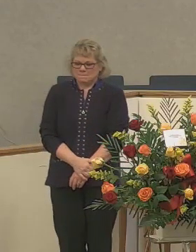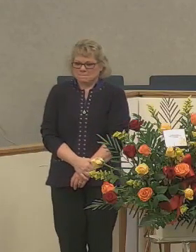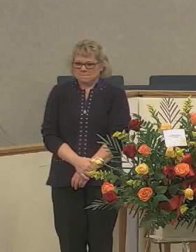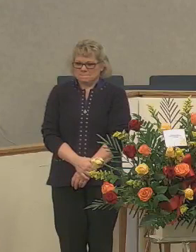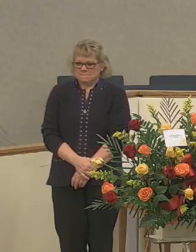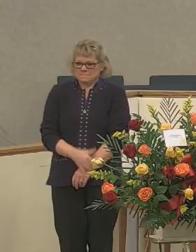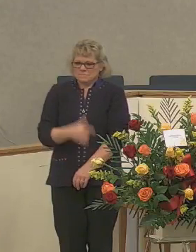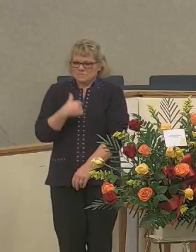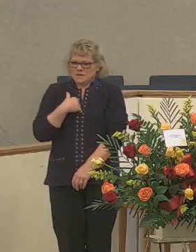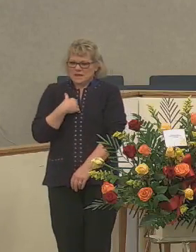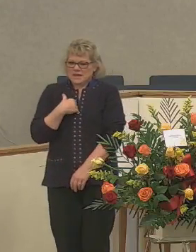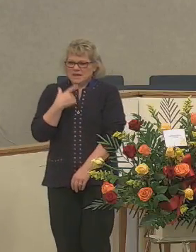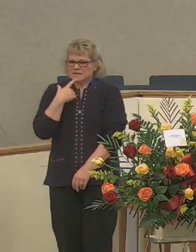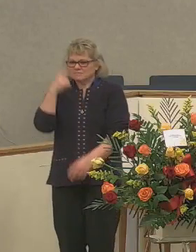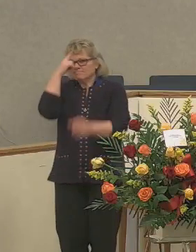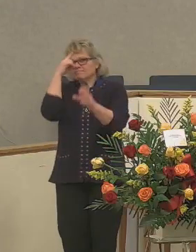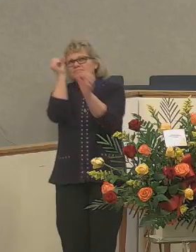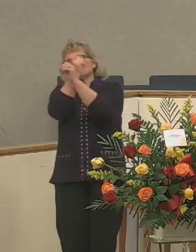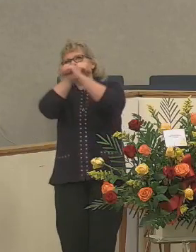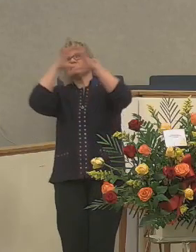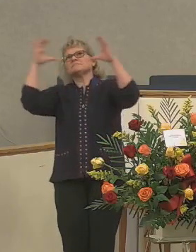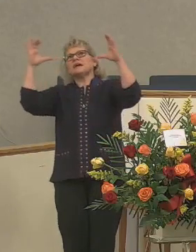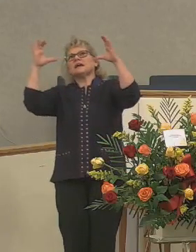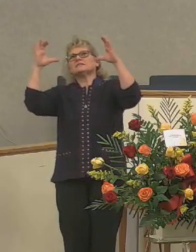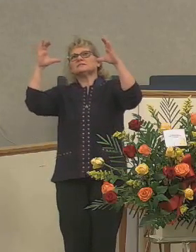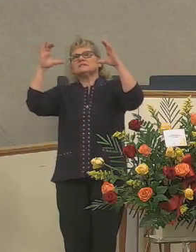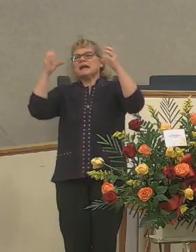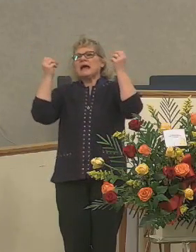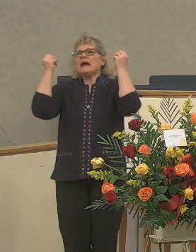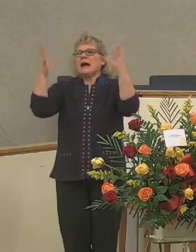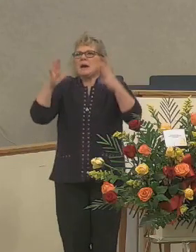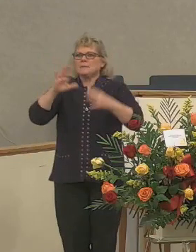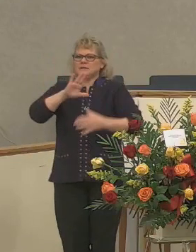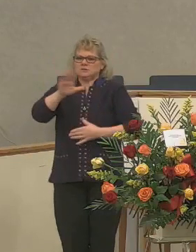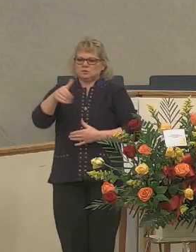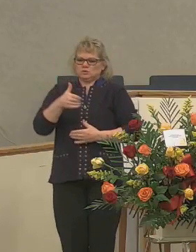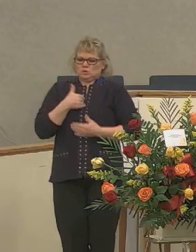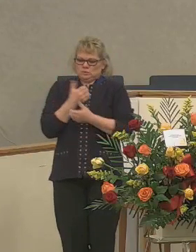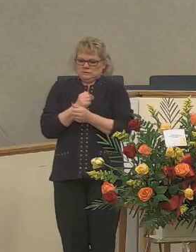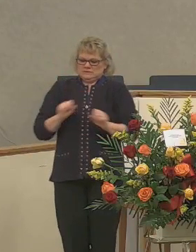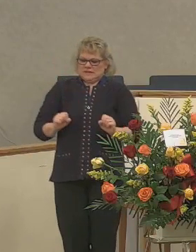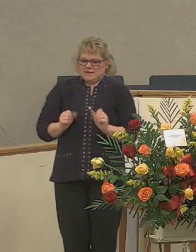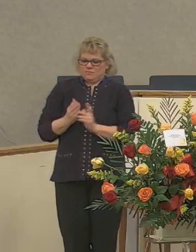As I said, imagine the souls that were saved under Brother Marion's ministry.